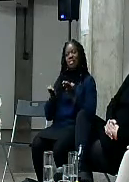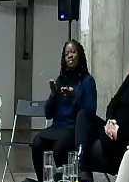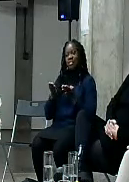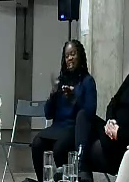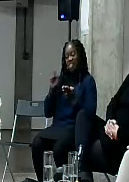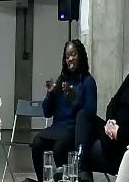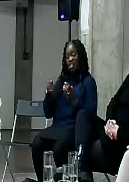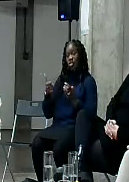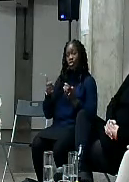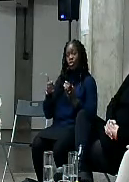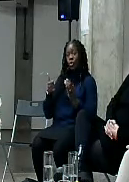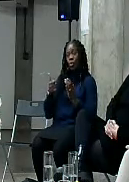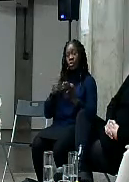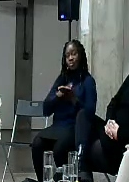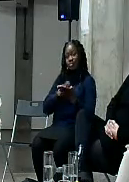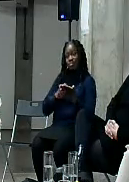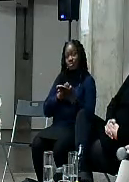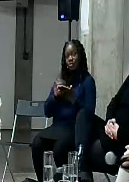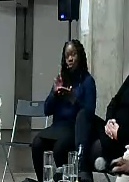good description of justice.